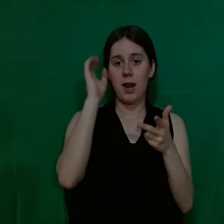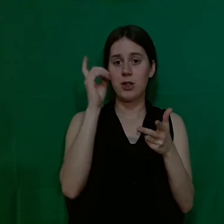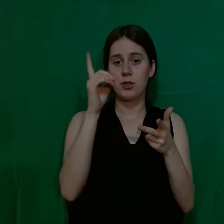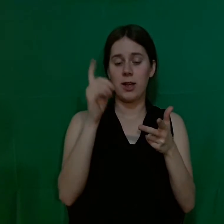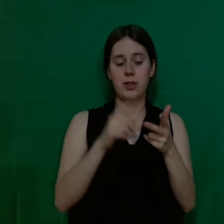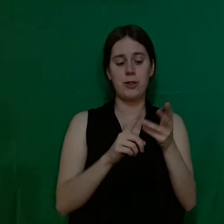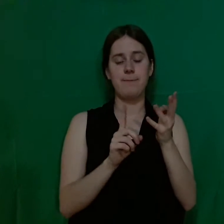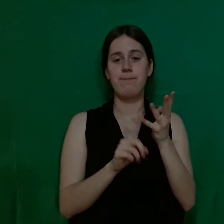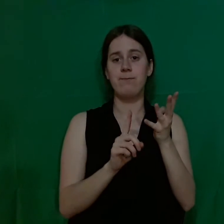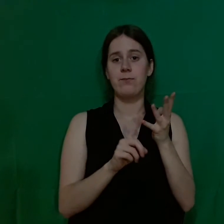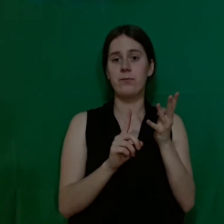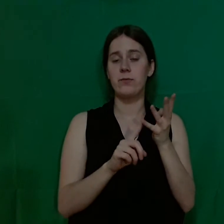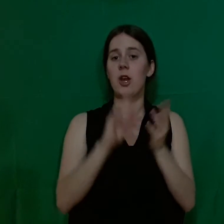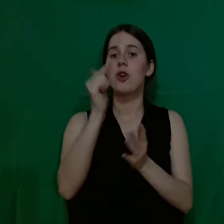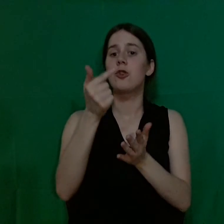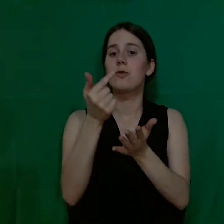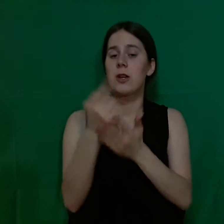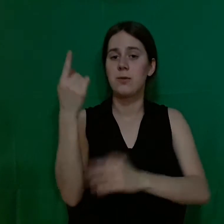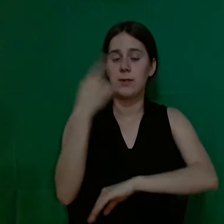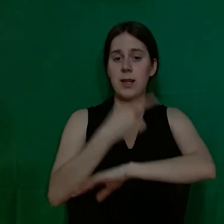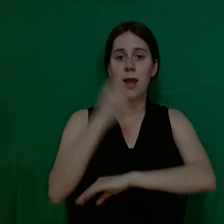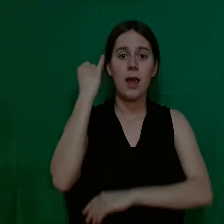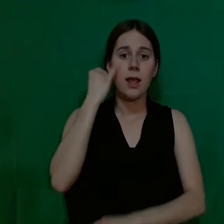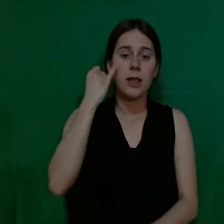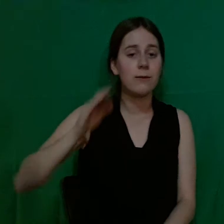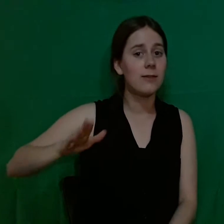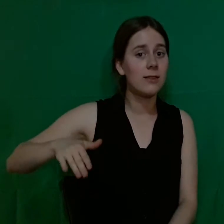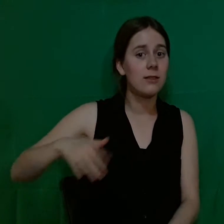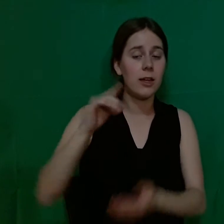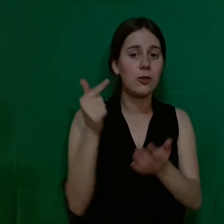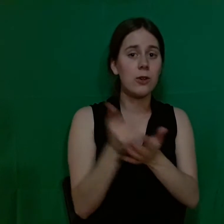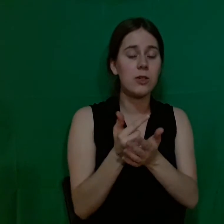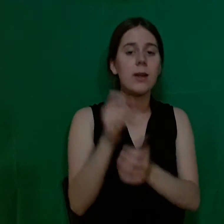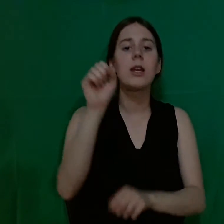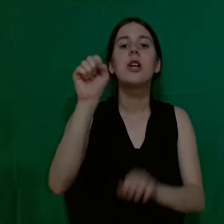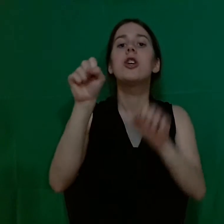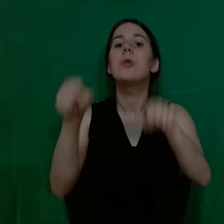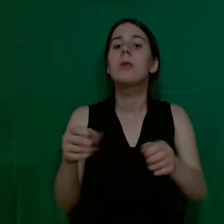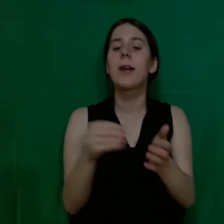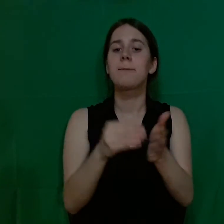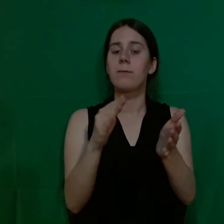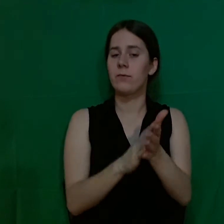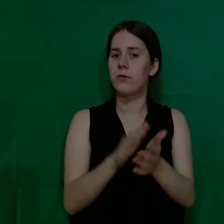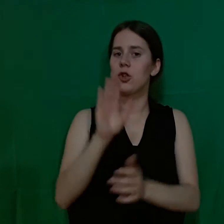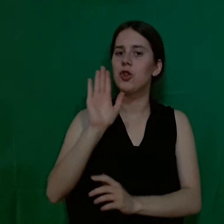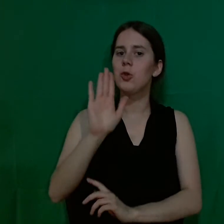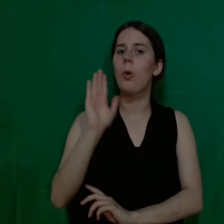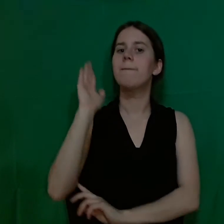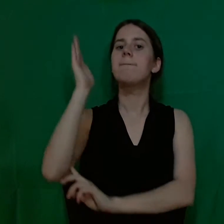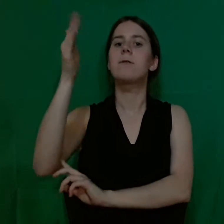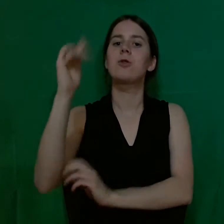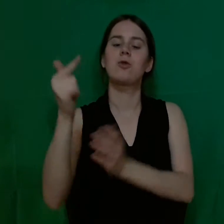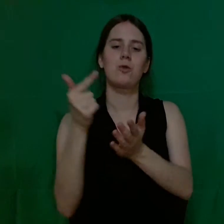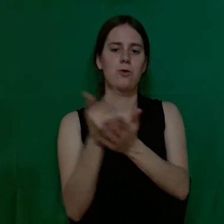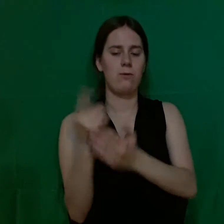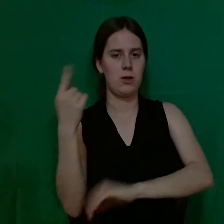haven't graduated yet, you can write that your prospective graduation date is coming up or whatever it is. And then